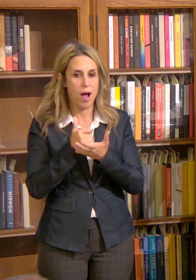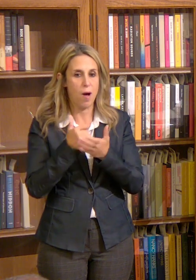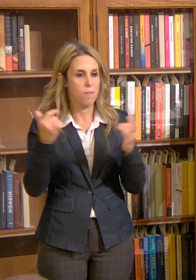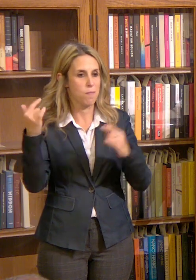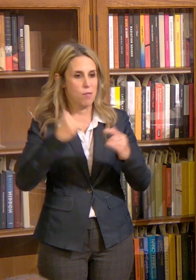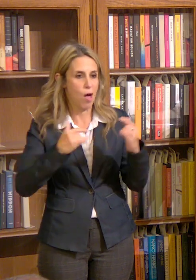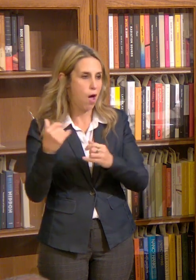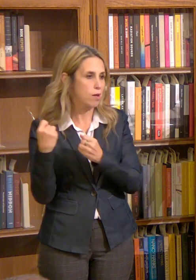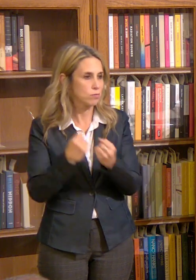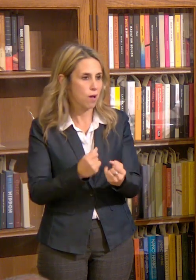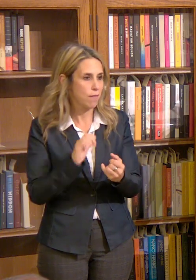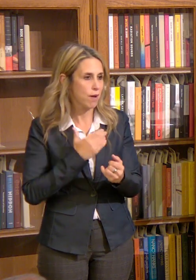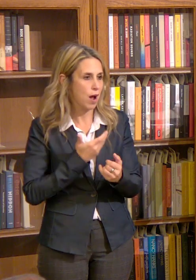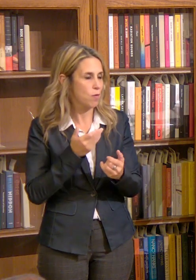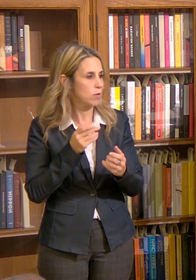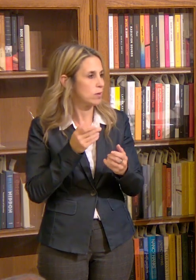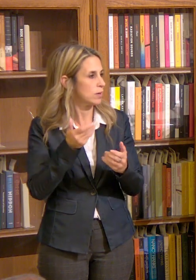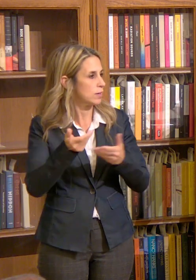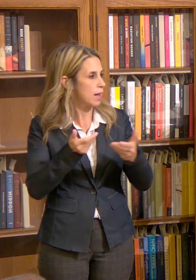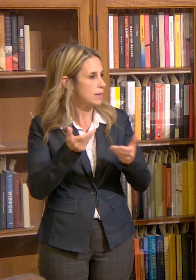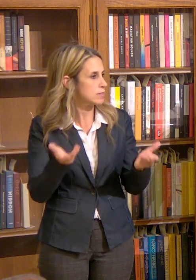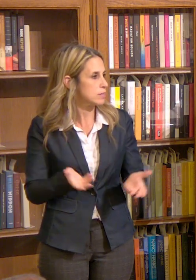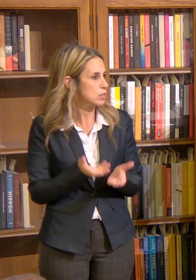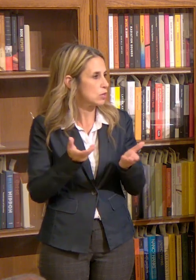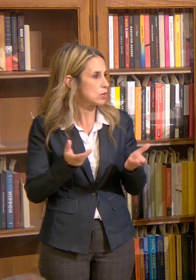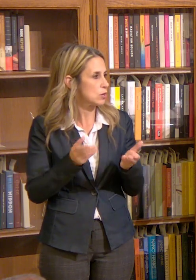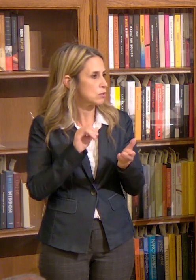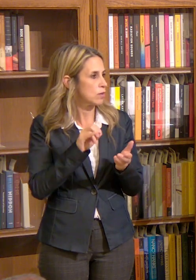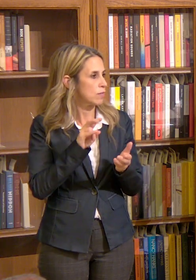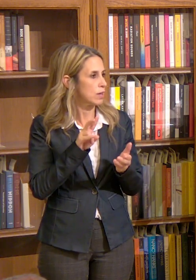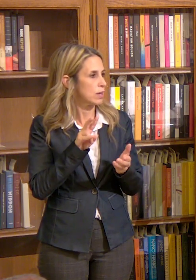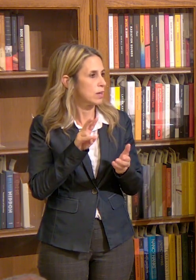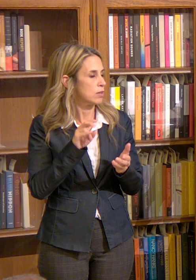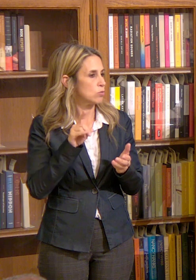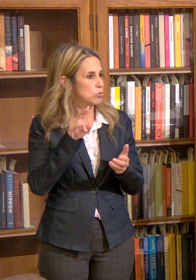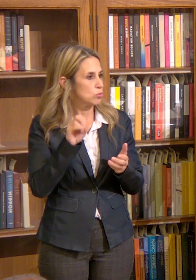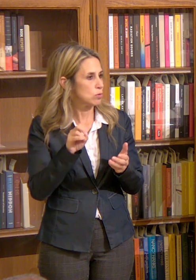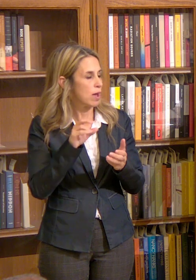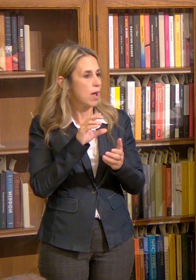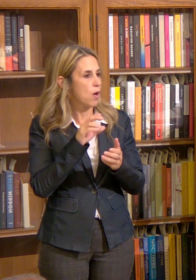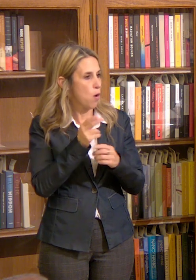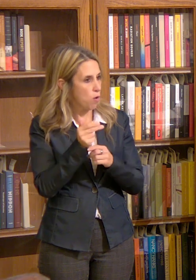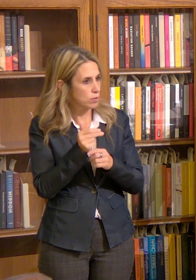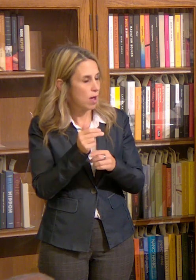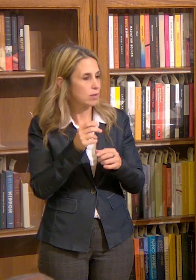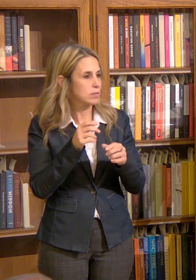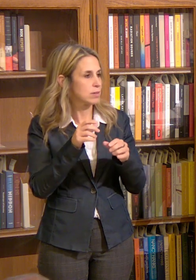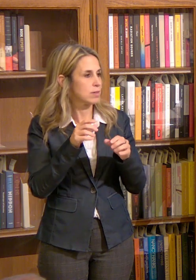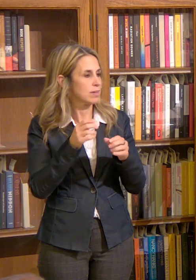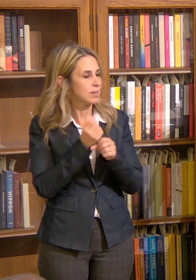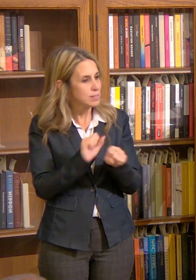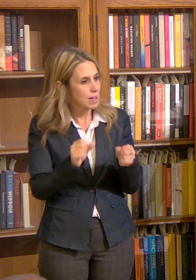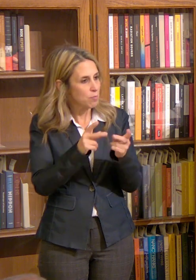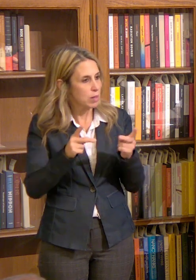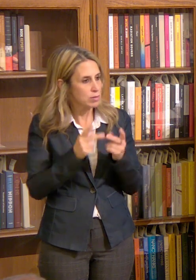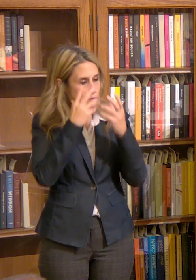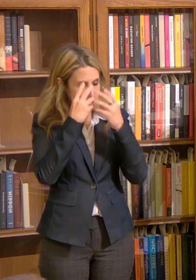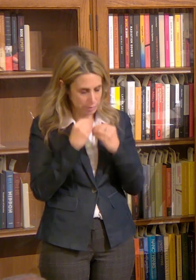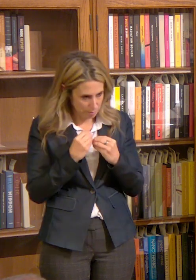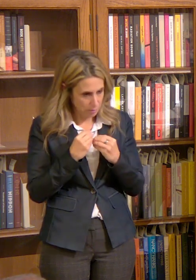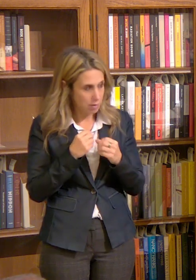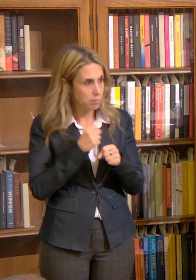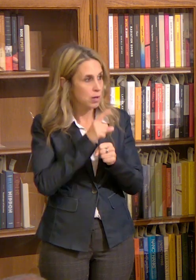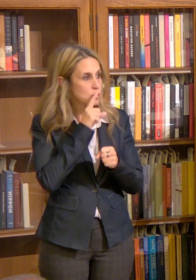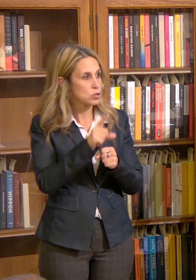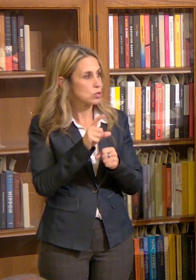to Durham JB Duke and waston Duke hotels for giving them a safe place to sleep make